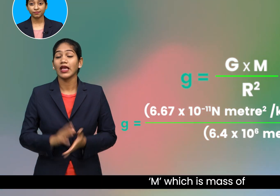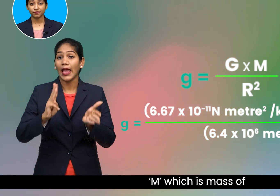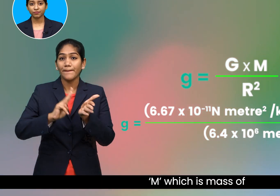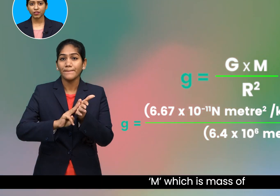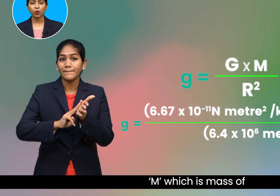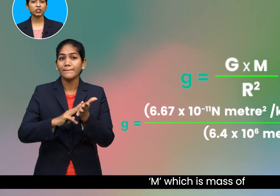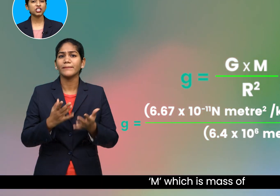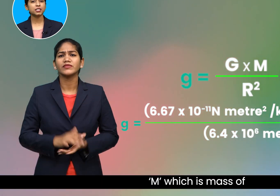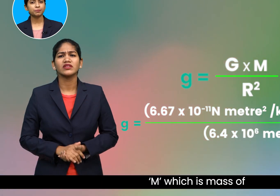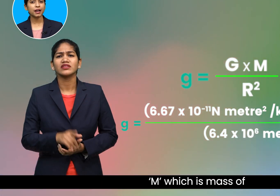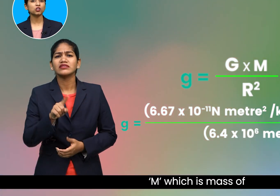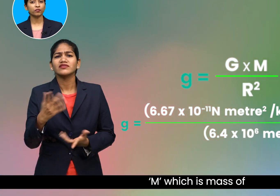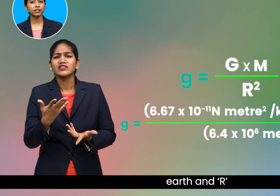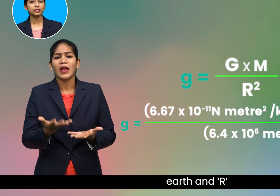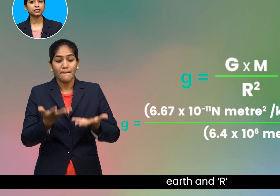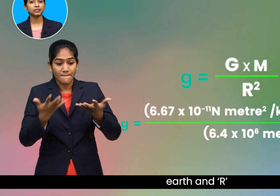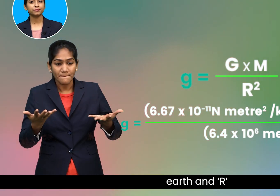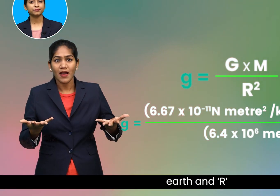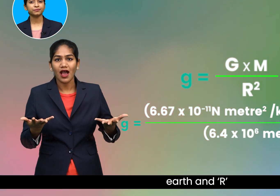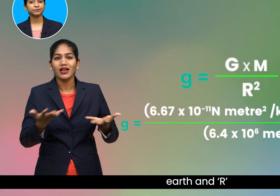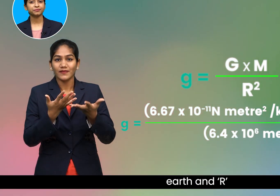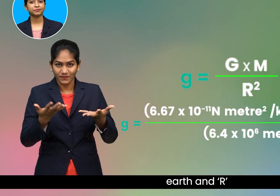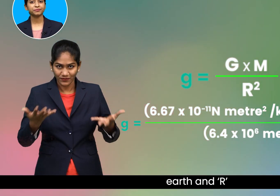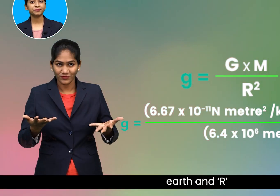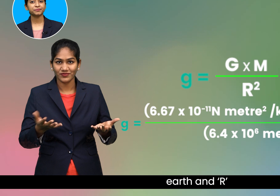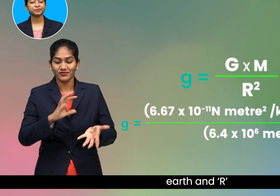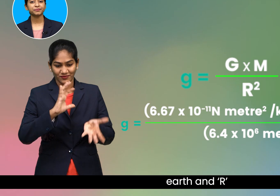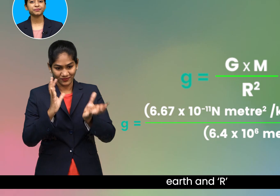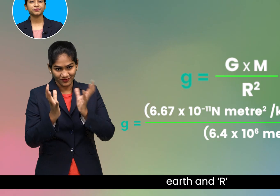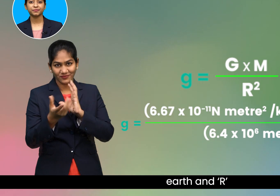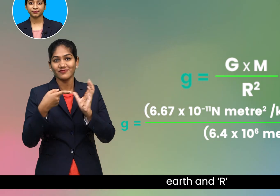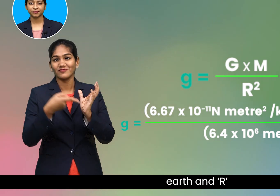m, which is mass of the earth,